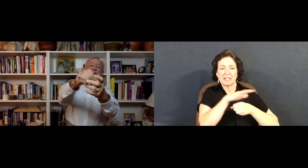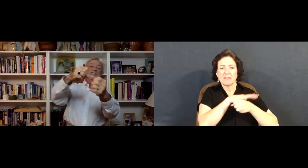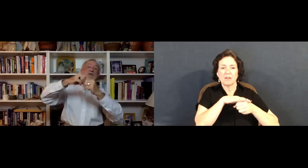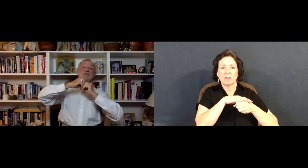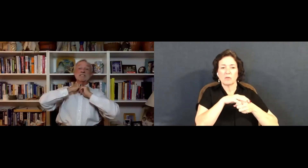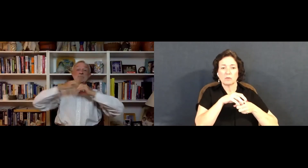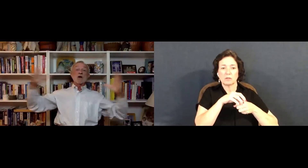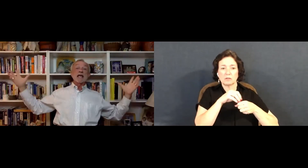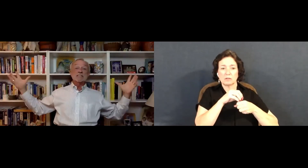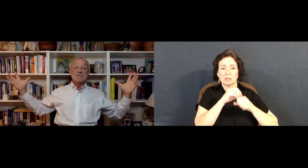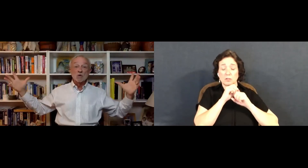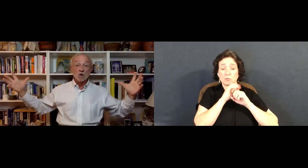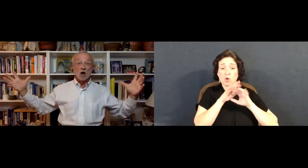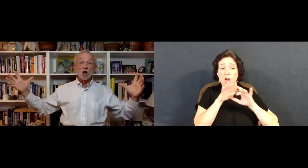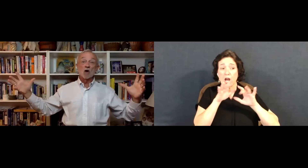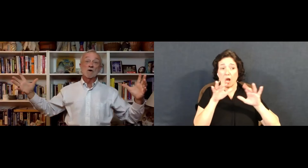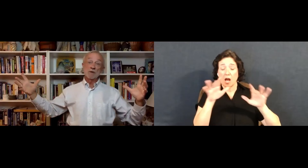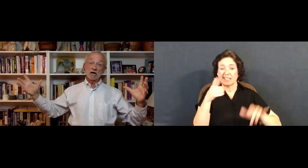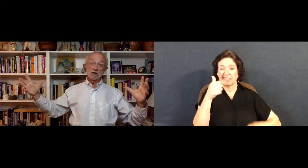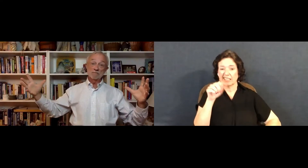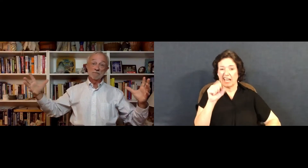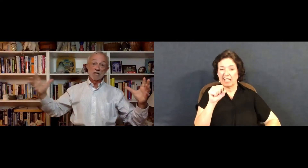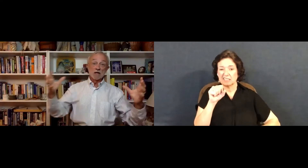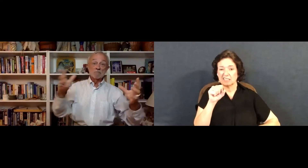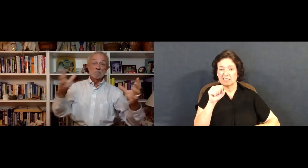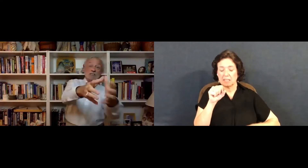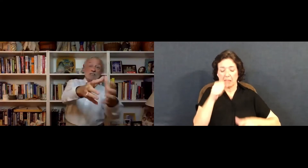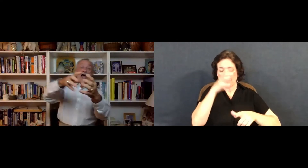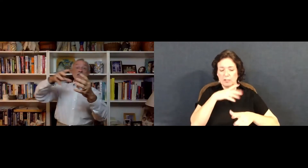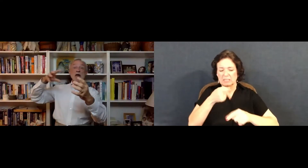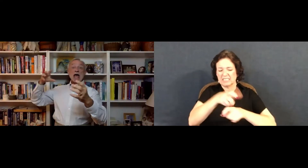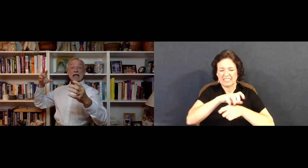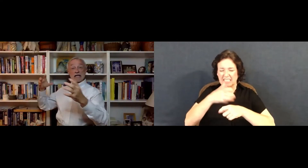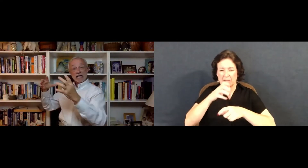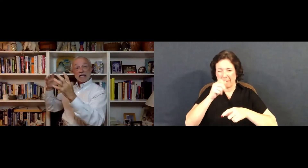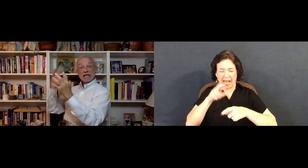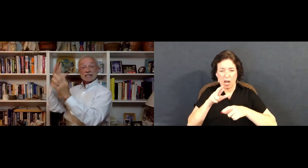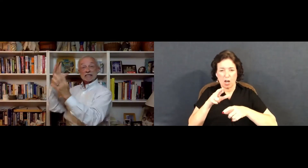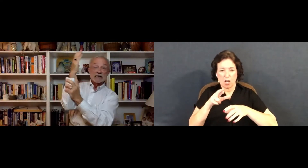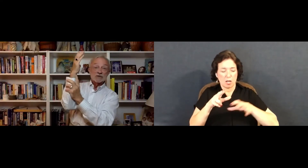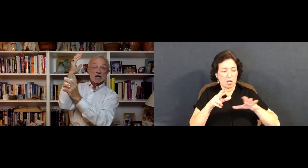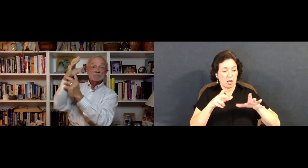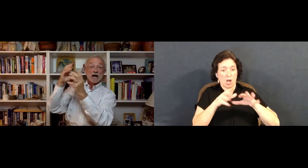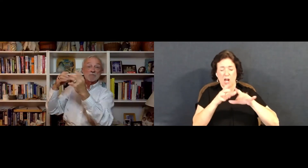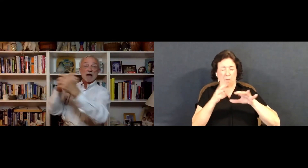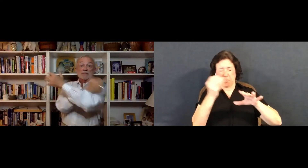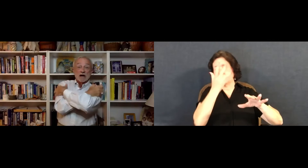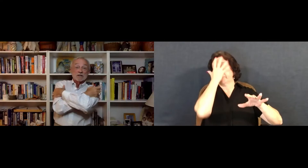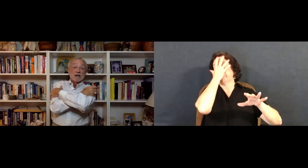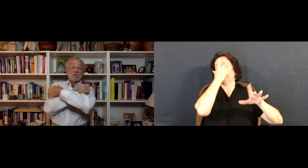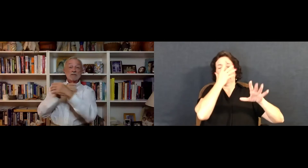it unscrews and sprays fuel all over Bear. Bear slides back and hits the exhaust